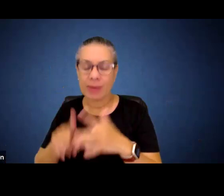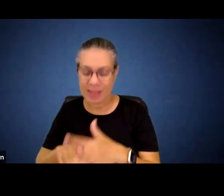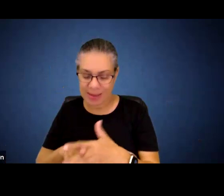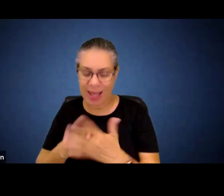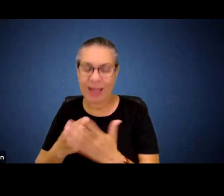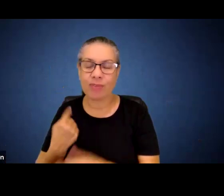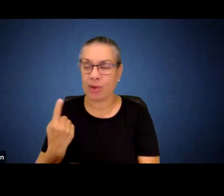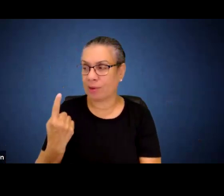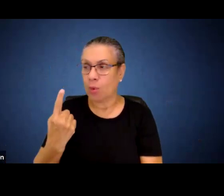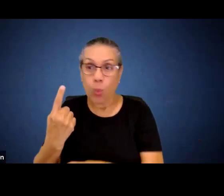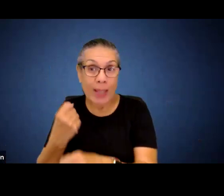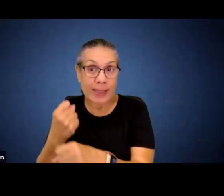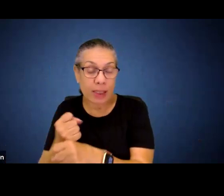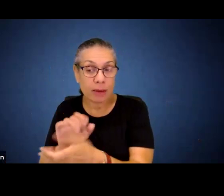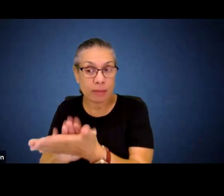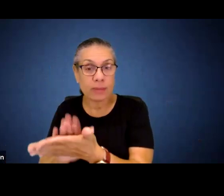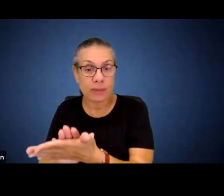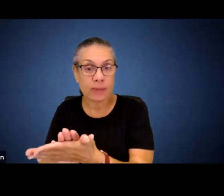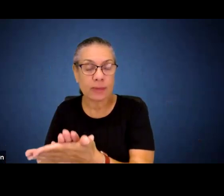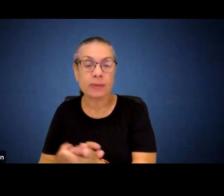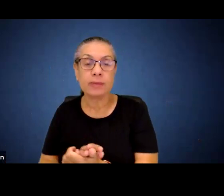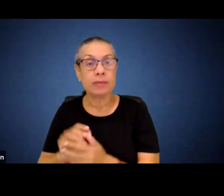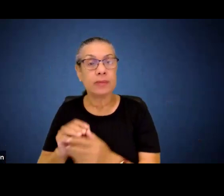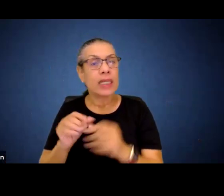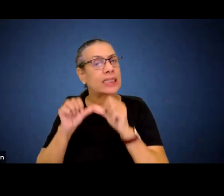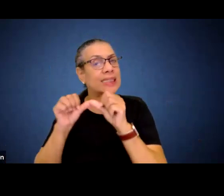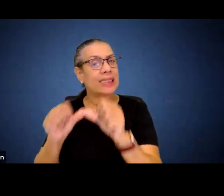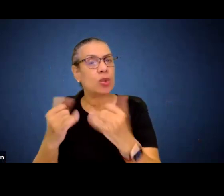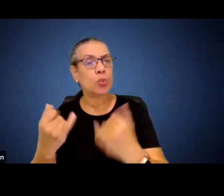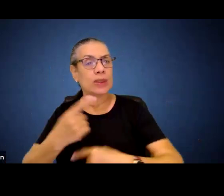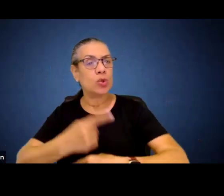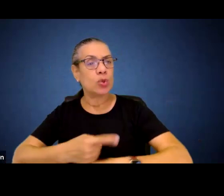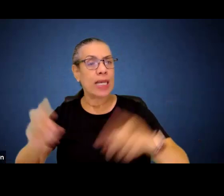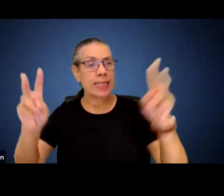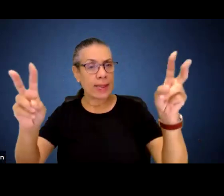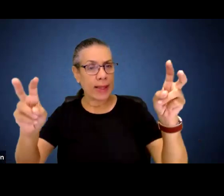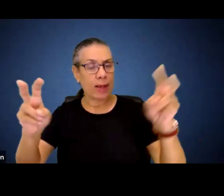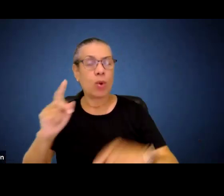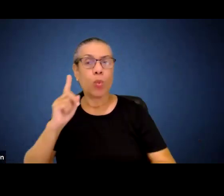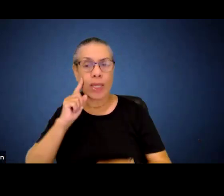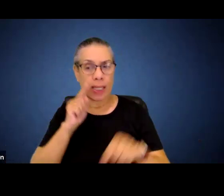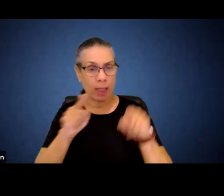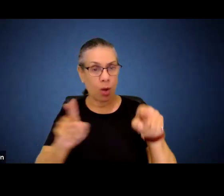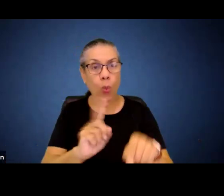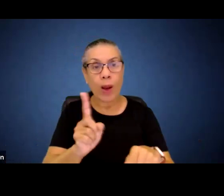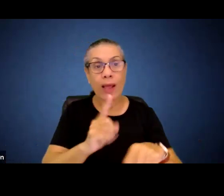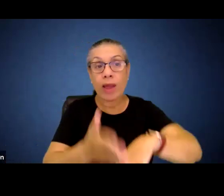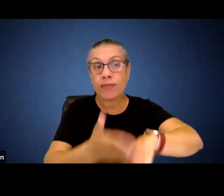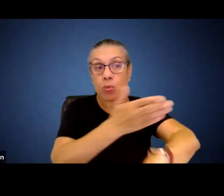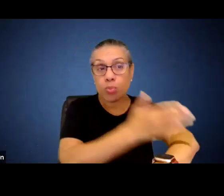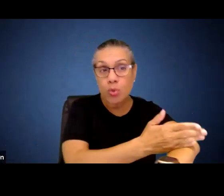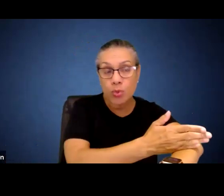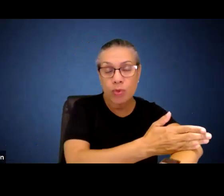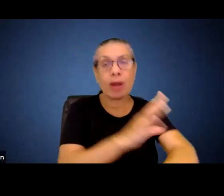over the past year. Consistent with tonight's theme, we will hear from each school about areas of progress and